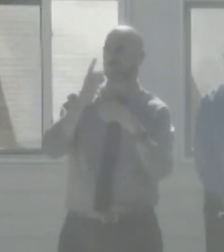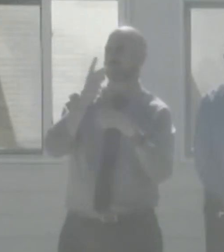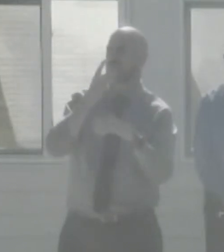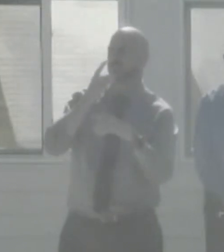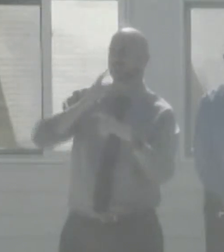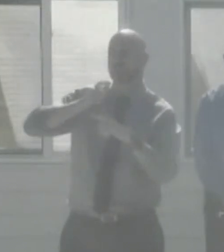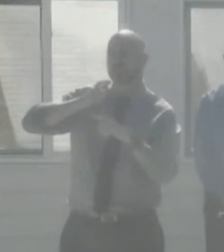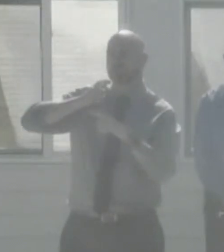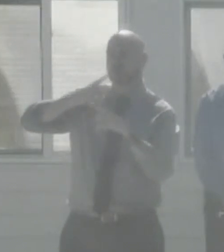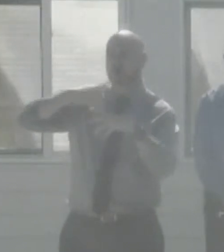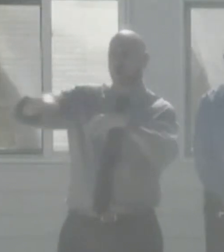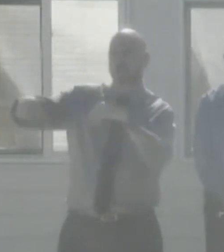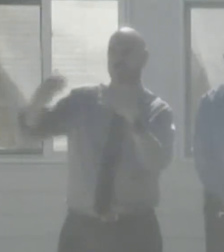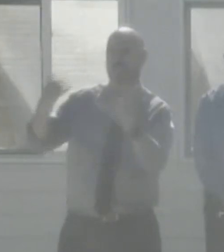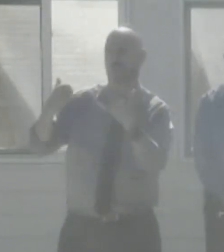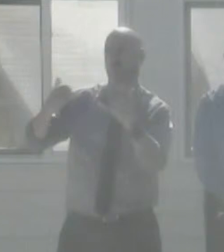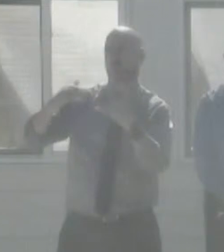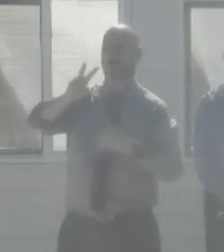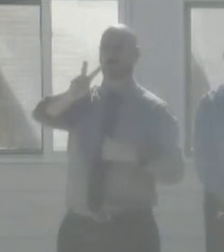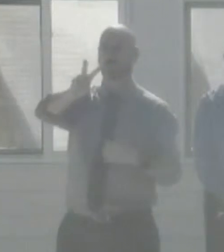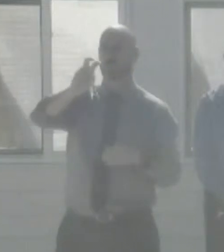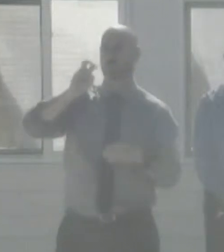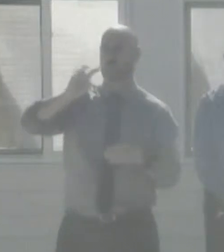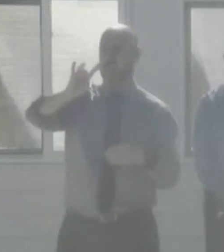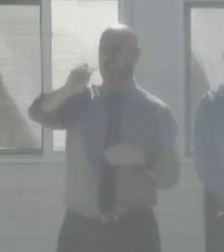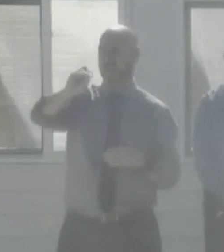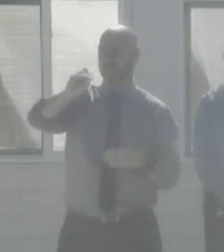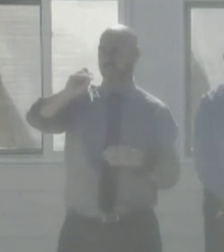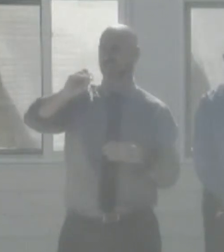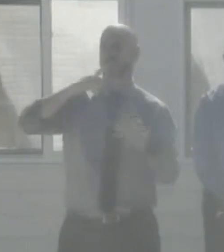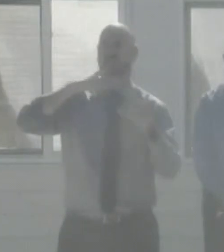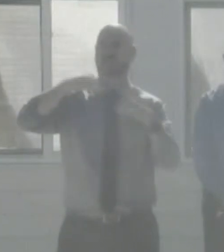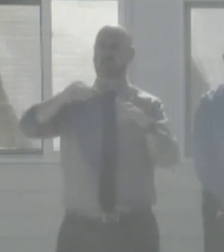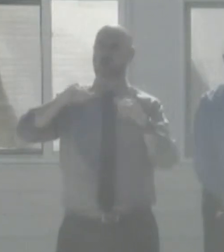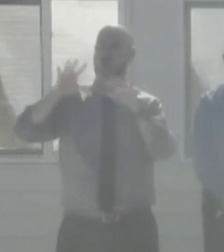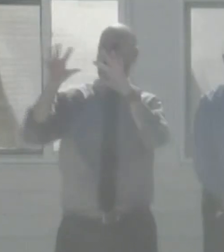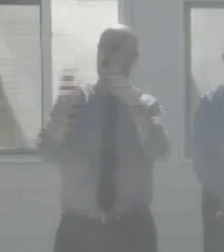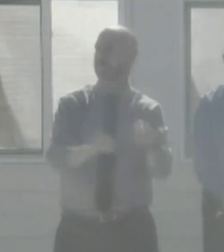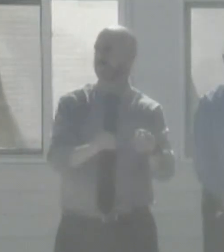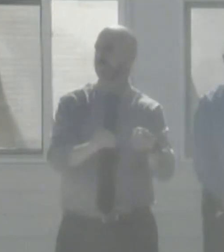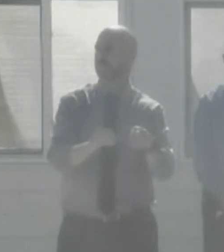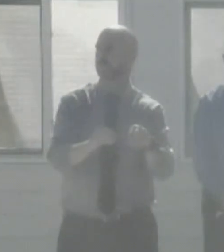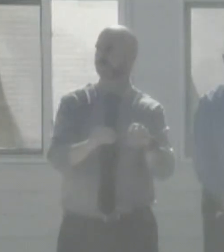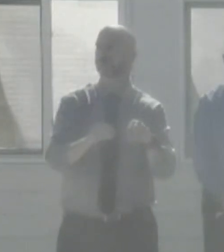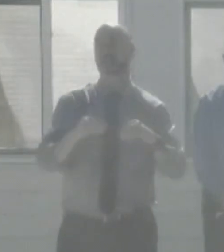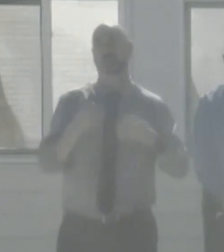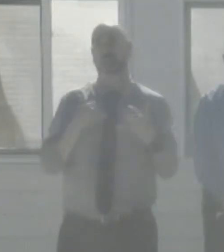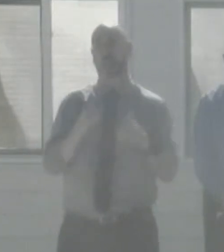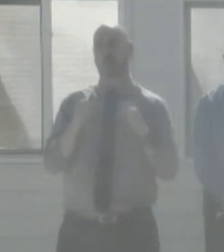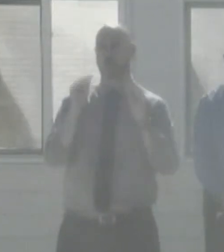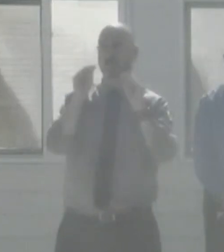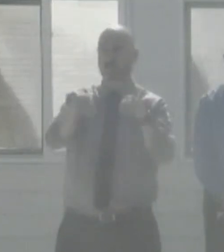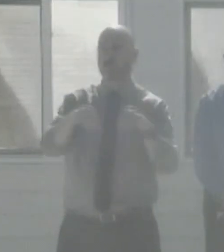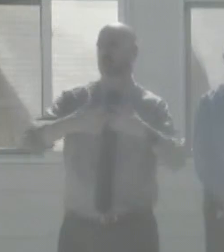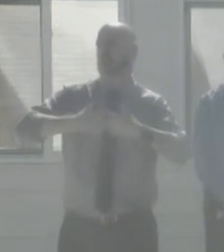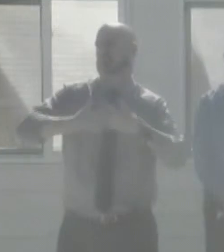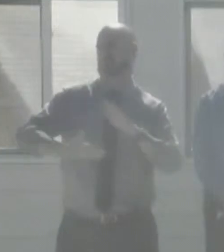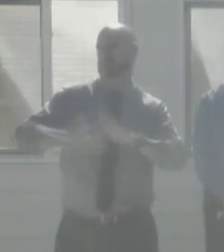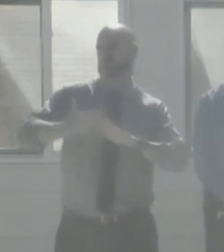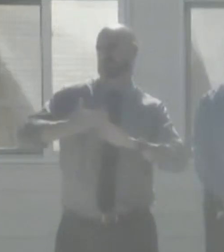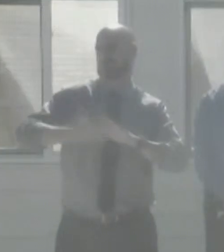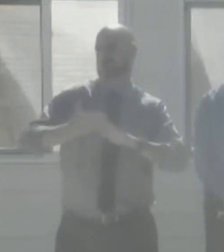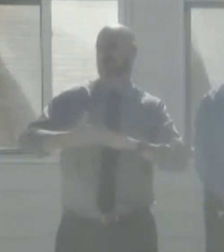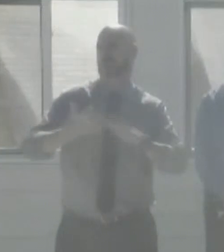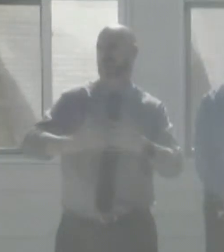currently operational. They're working to deploy generators to get those back up. If you come to a traffic light that is out, you treat it